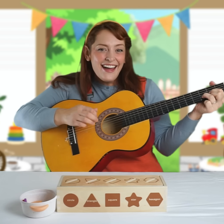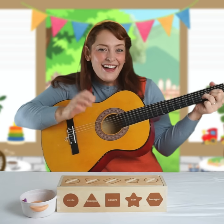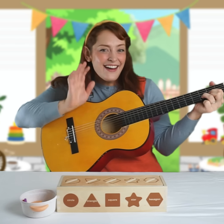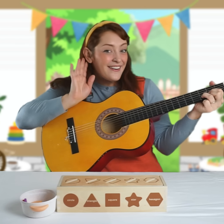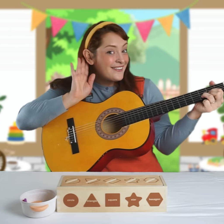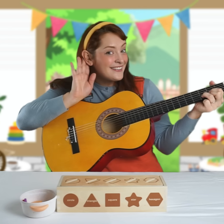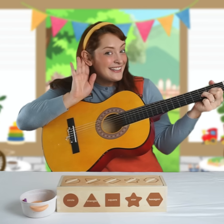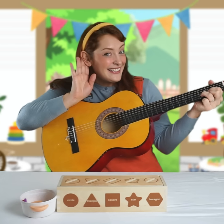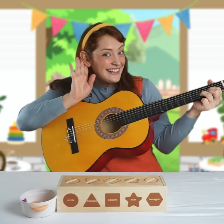loud.